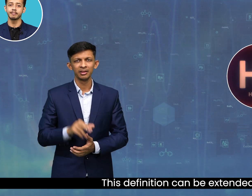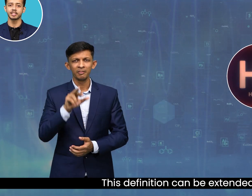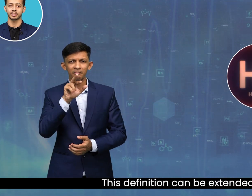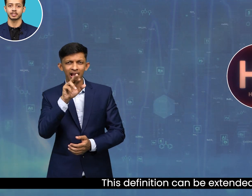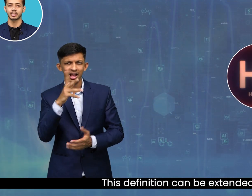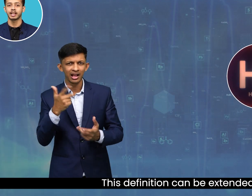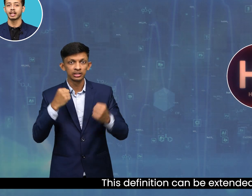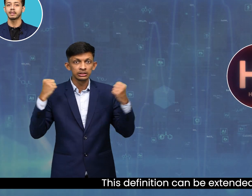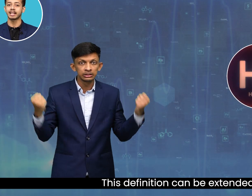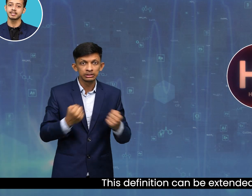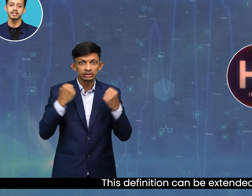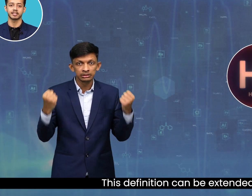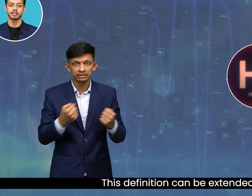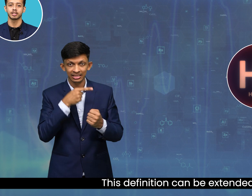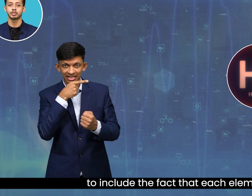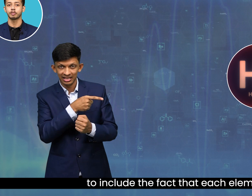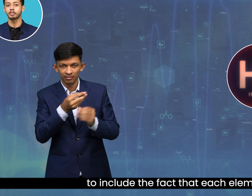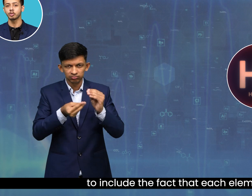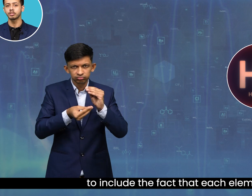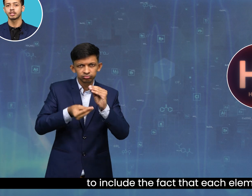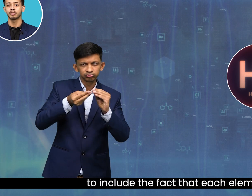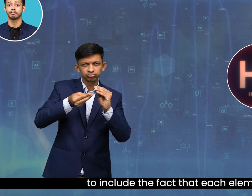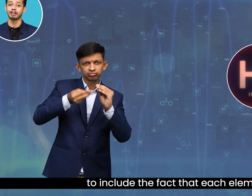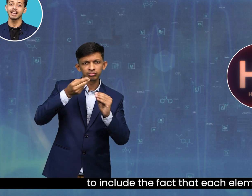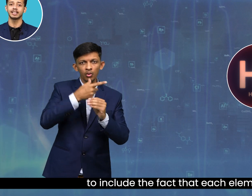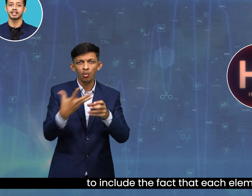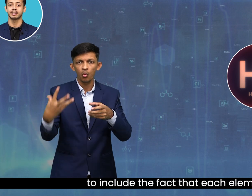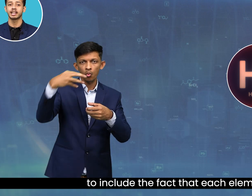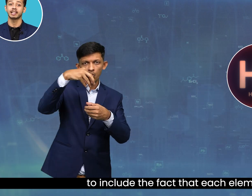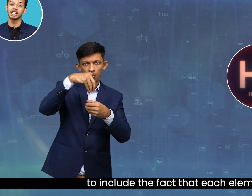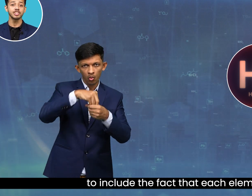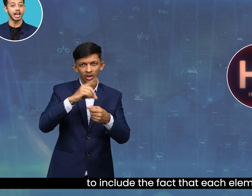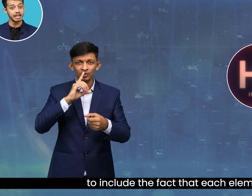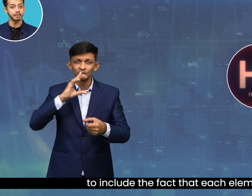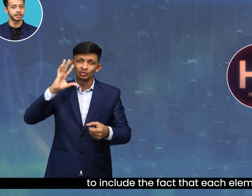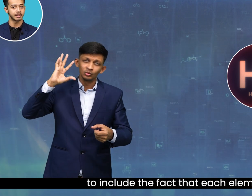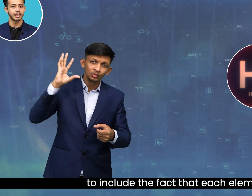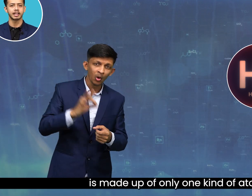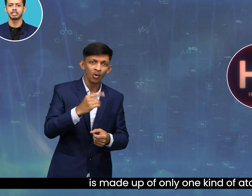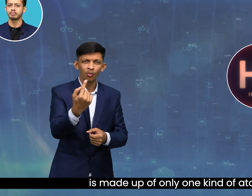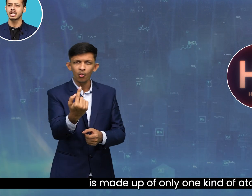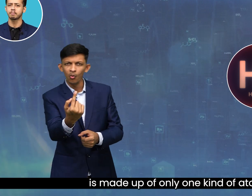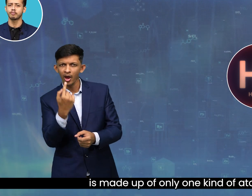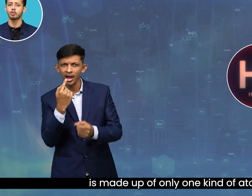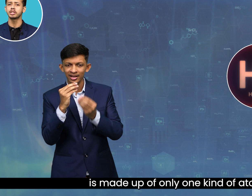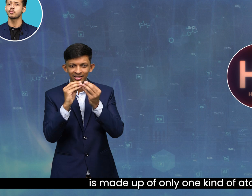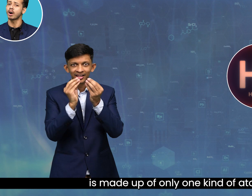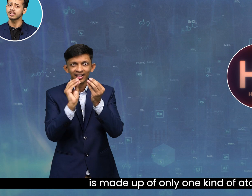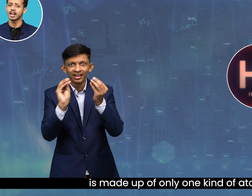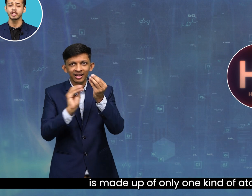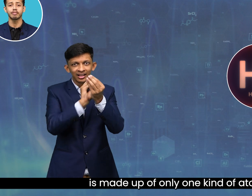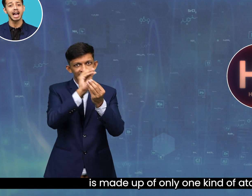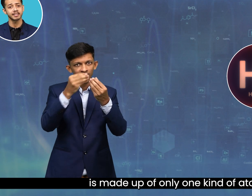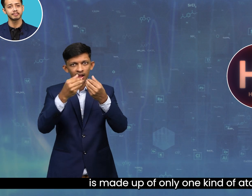This definition can be extended to include the fact that each element is made up of only